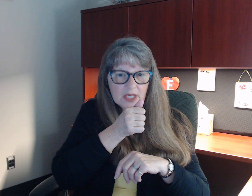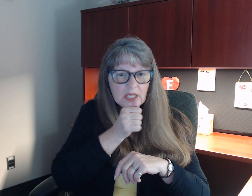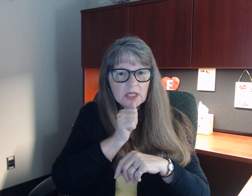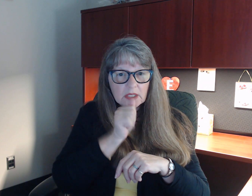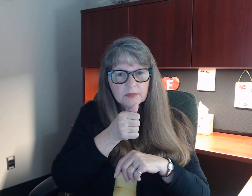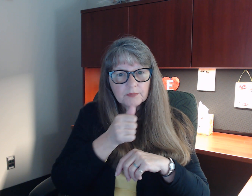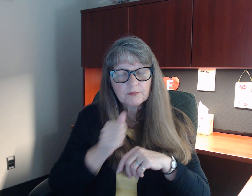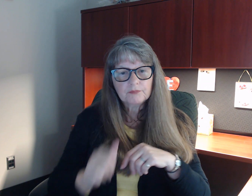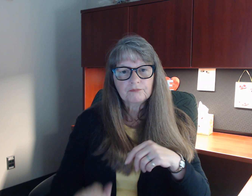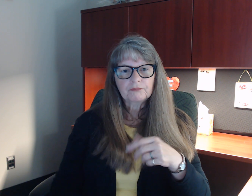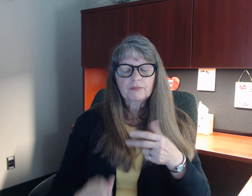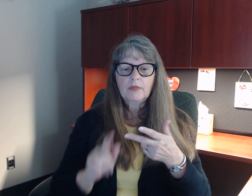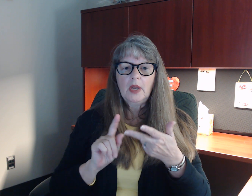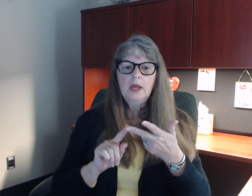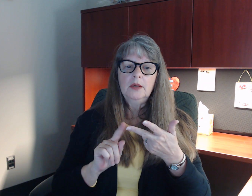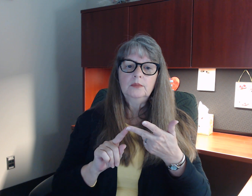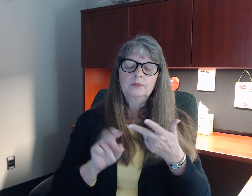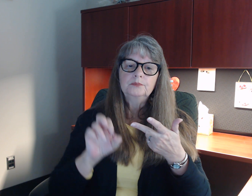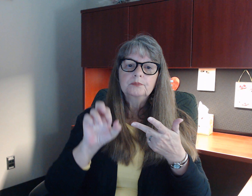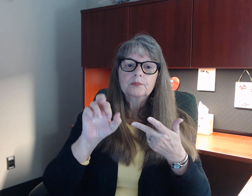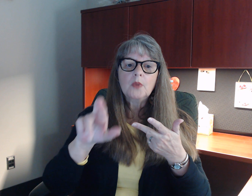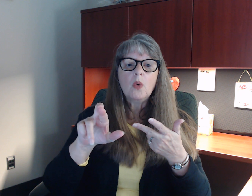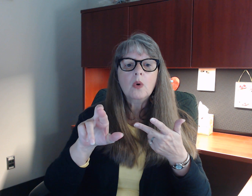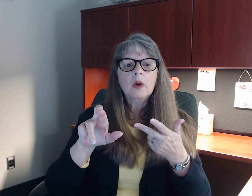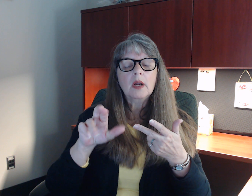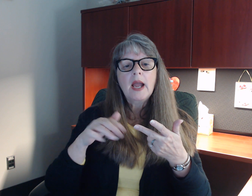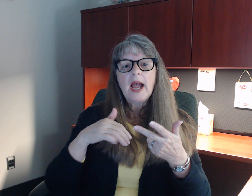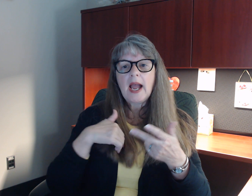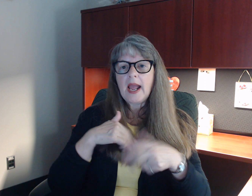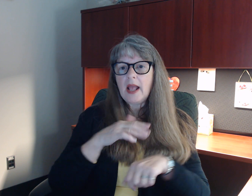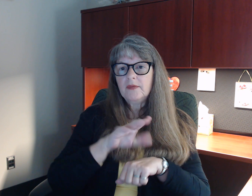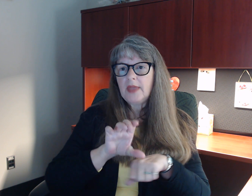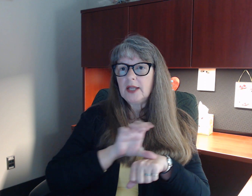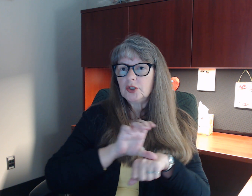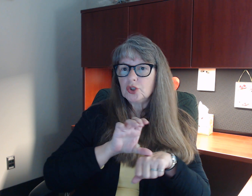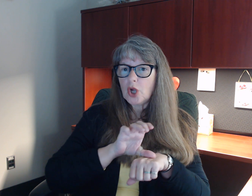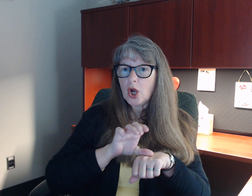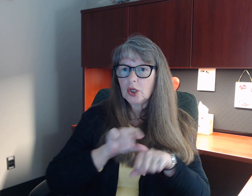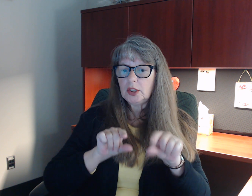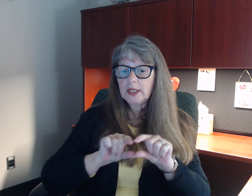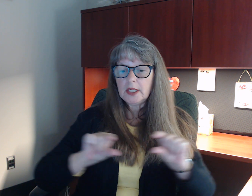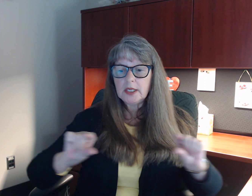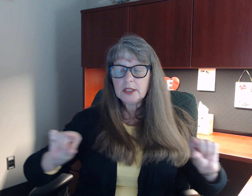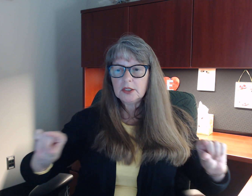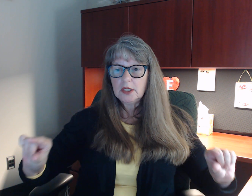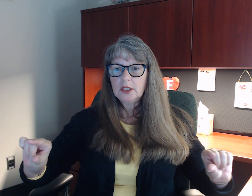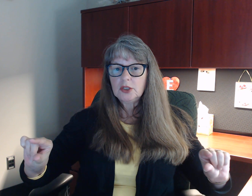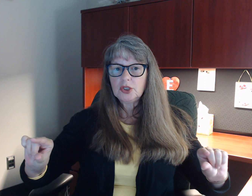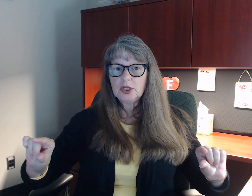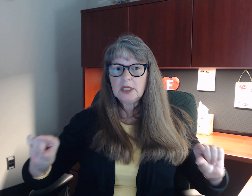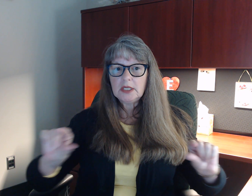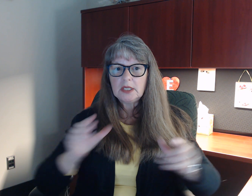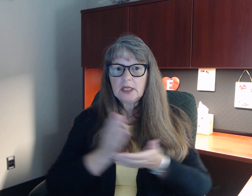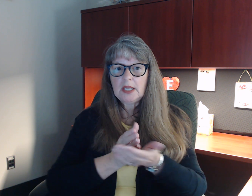teeth. Um, or I have that chocolate sheet